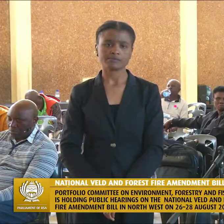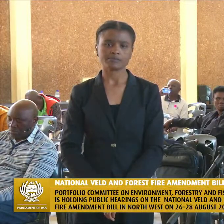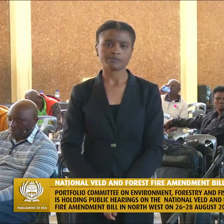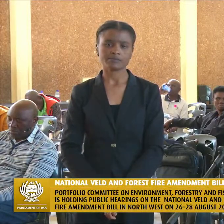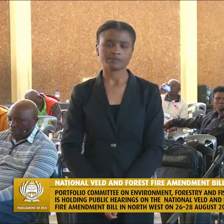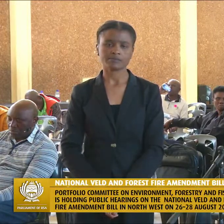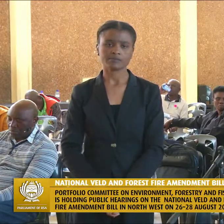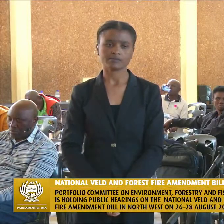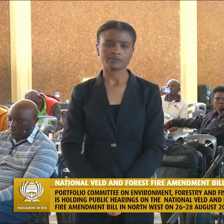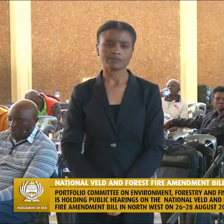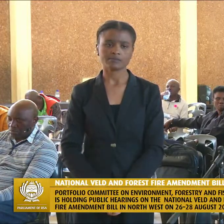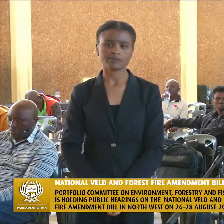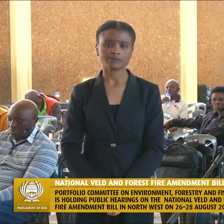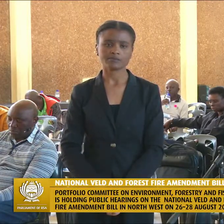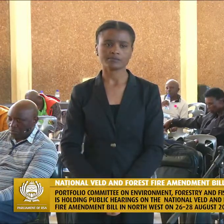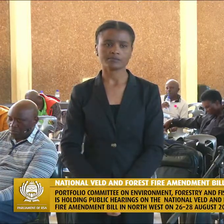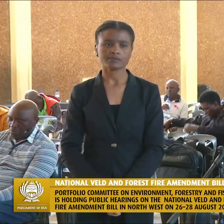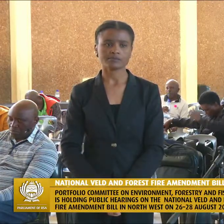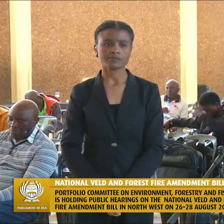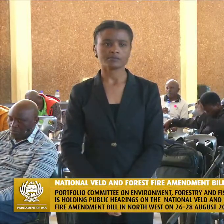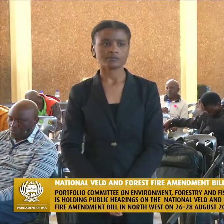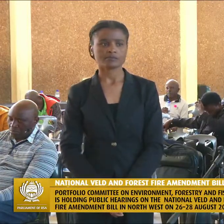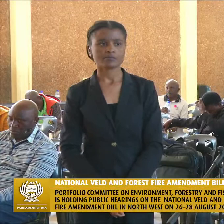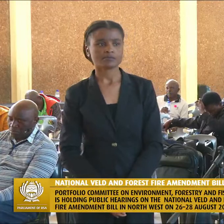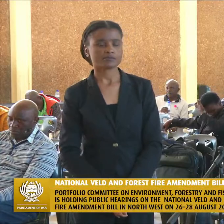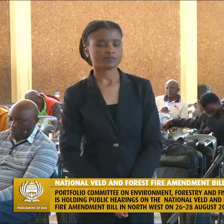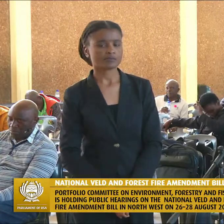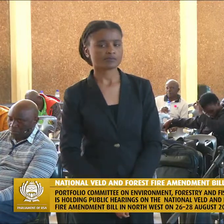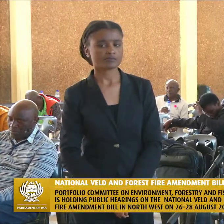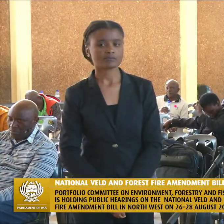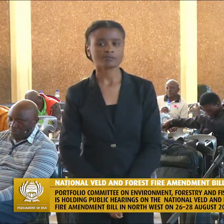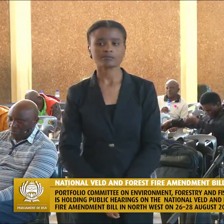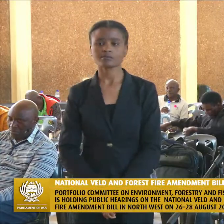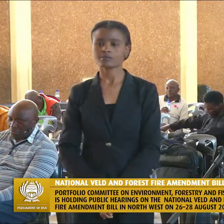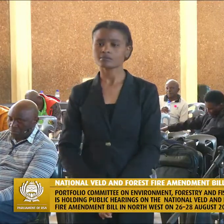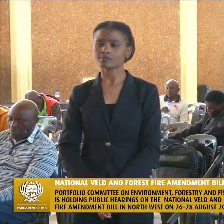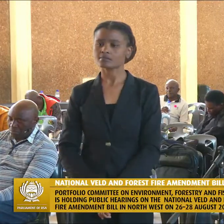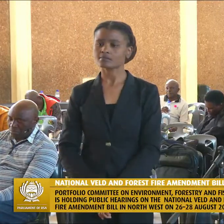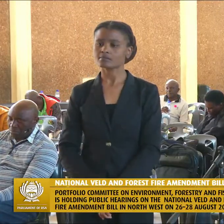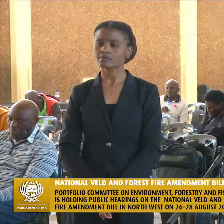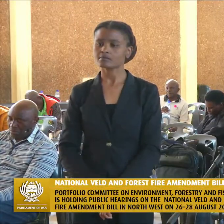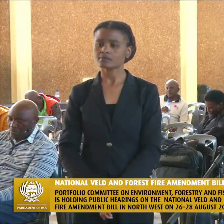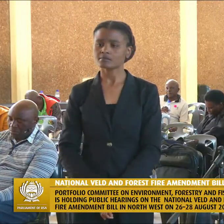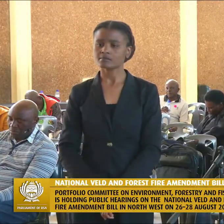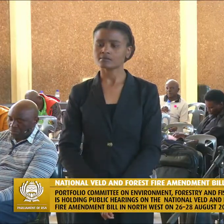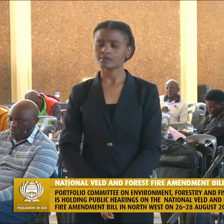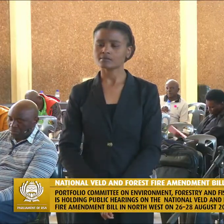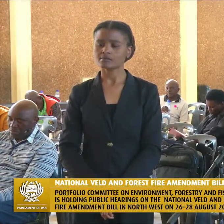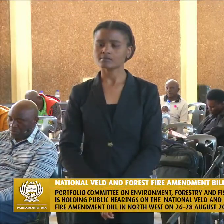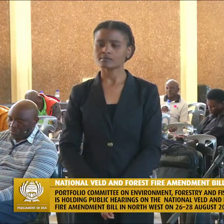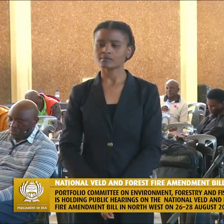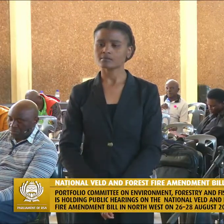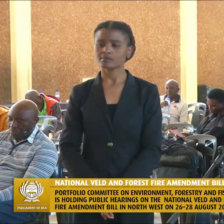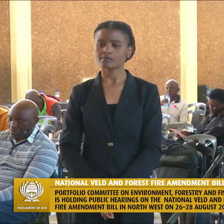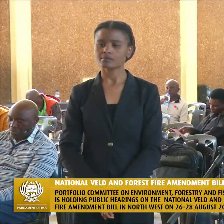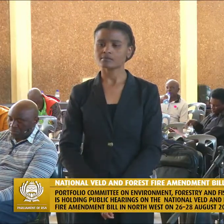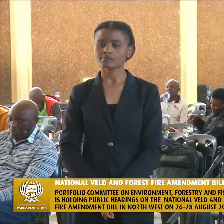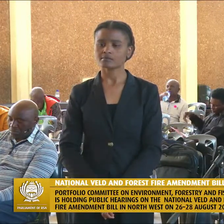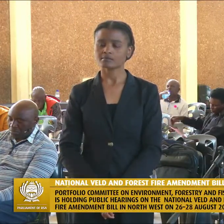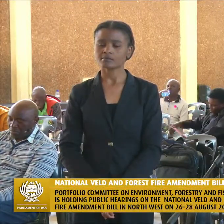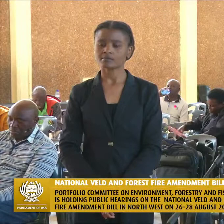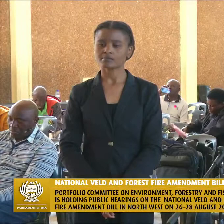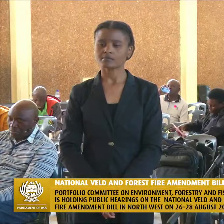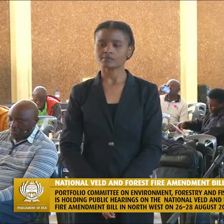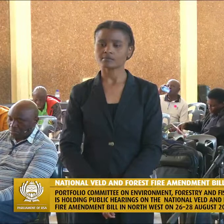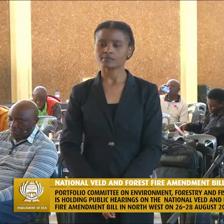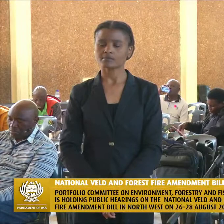another thing i want to raise i just want to check to the parliamentary the the resources in the area